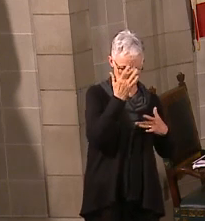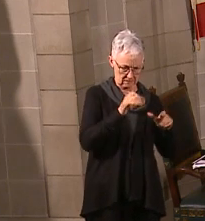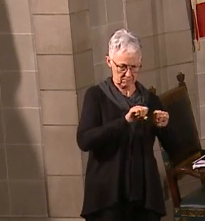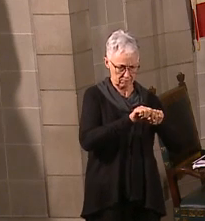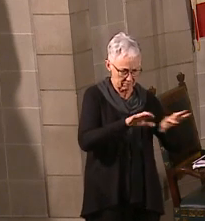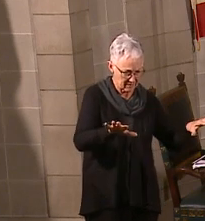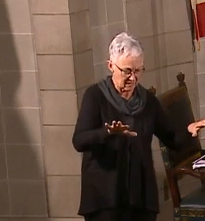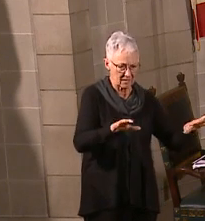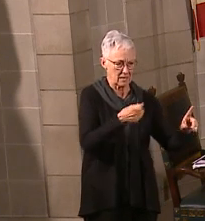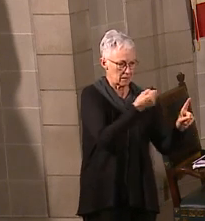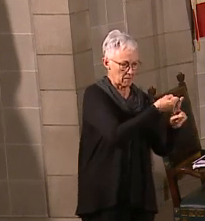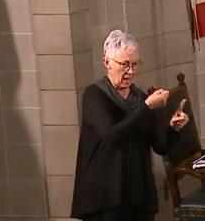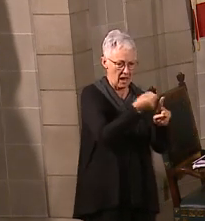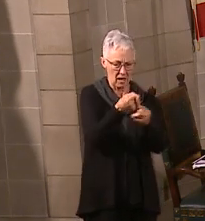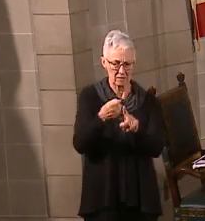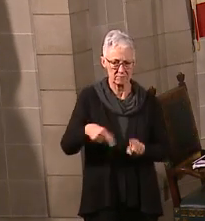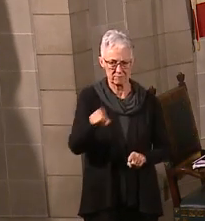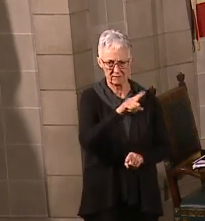We had,